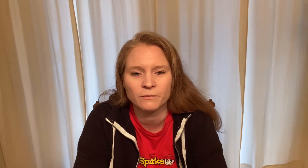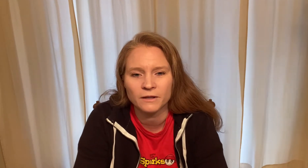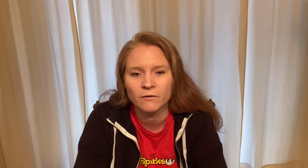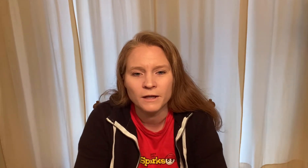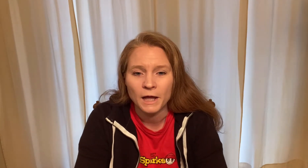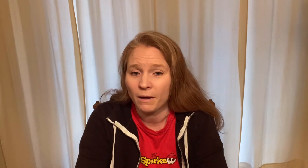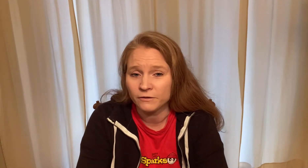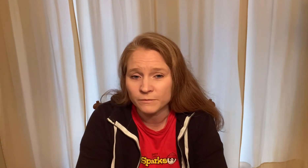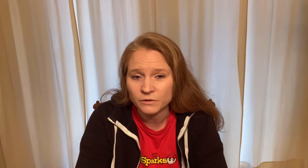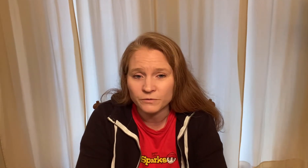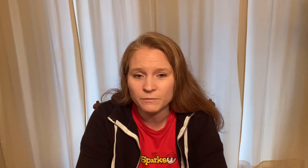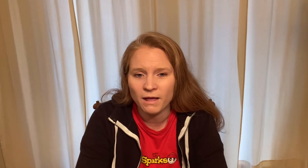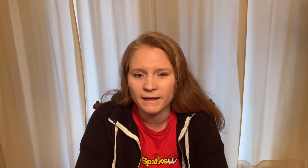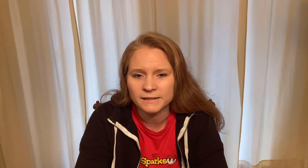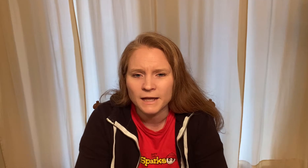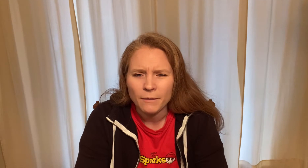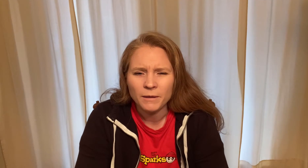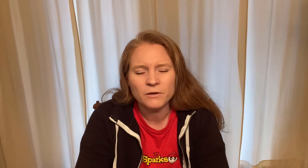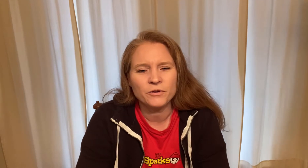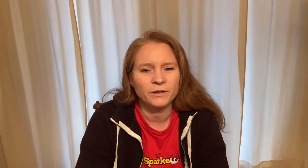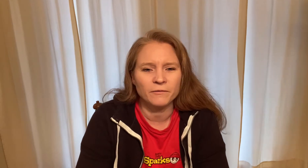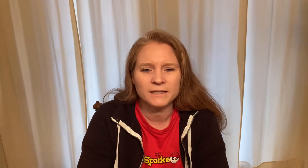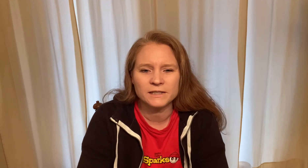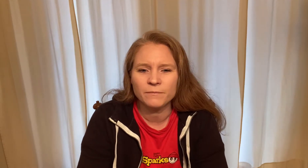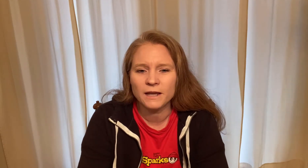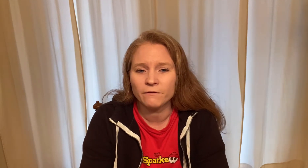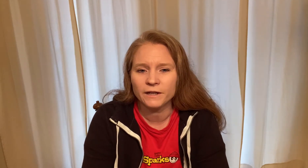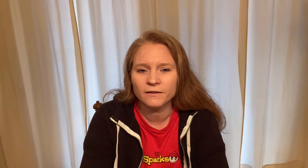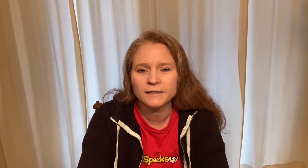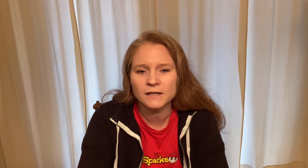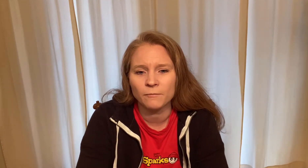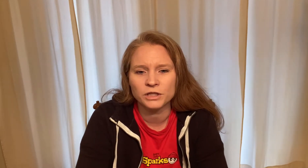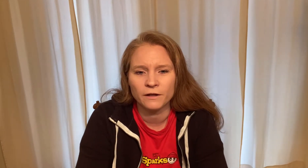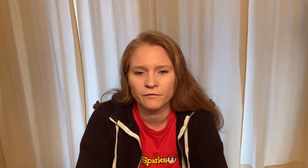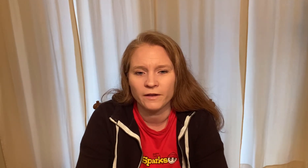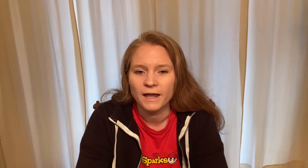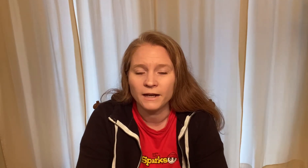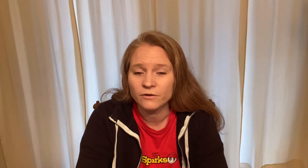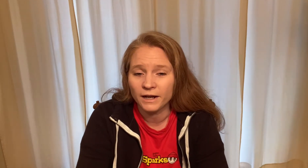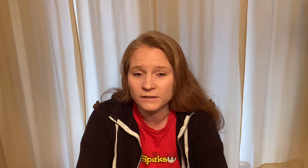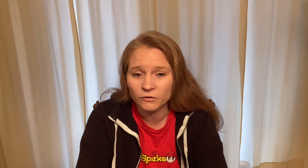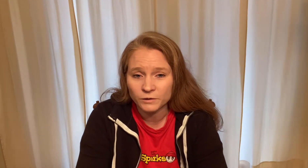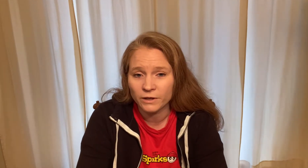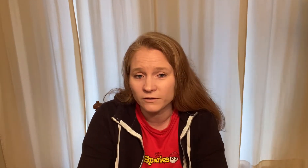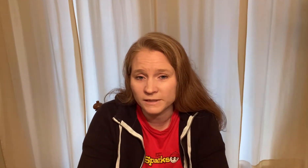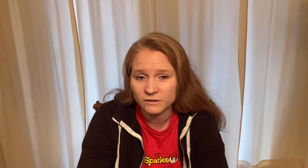you, buy you some school supplies. Maybe you couldn't reach something on a very top shelf, and you could ask an older brother or sister to